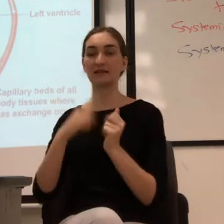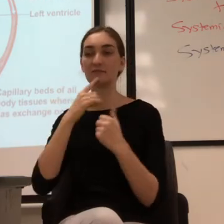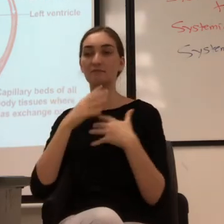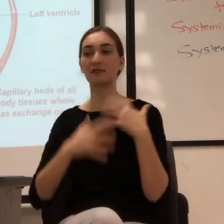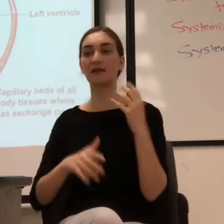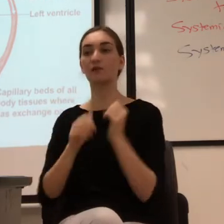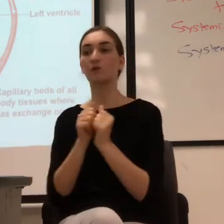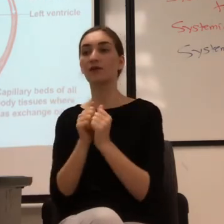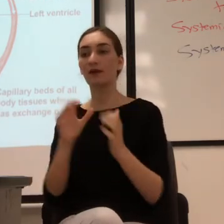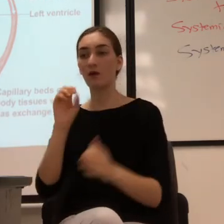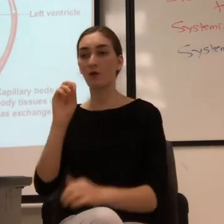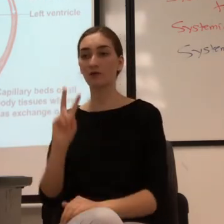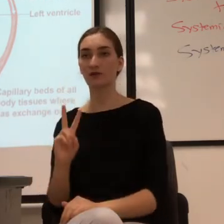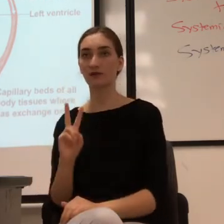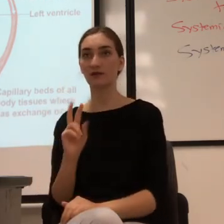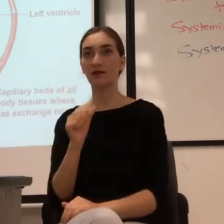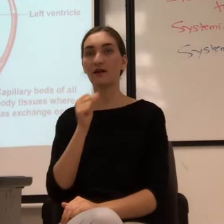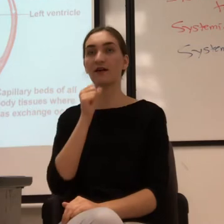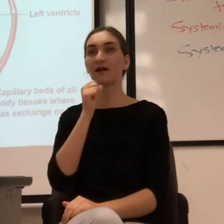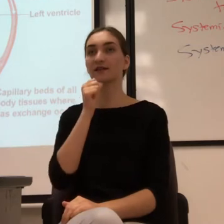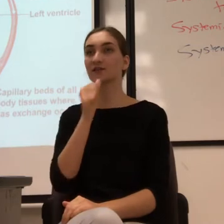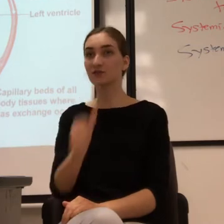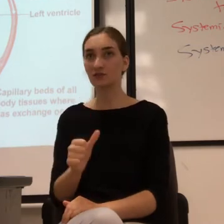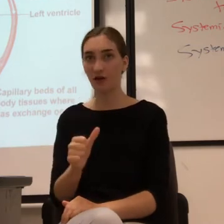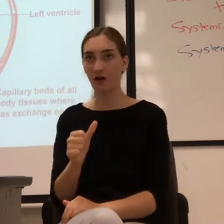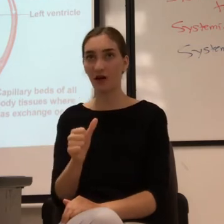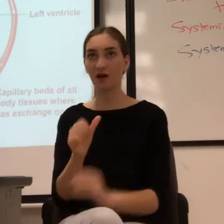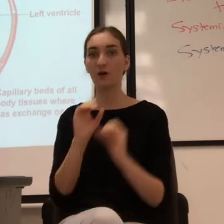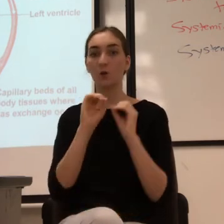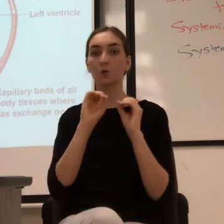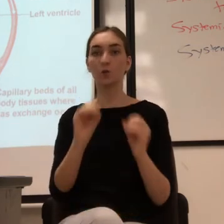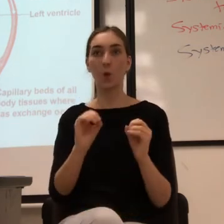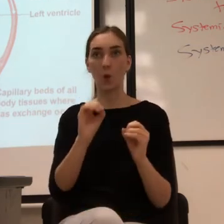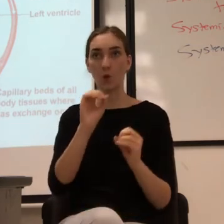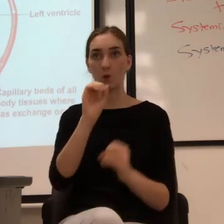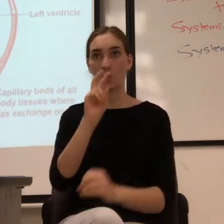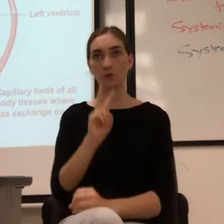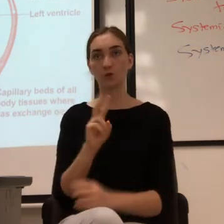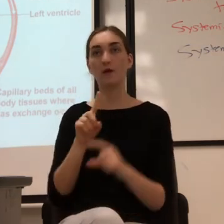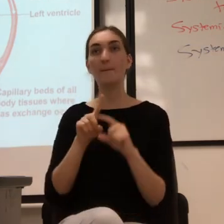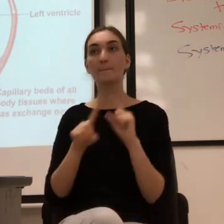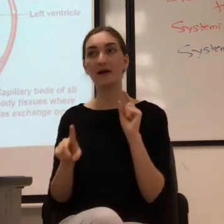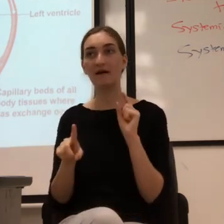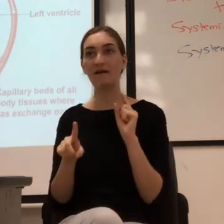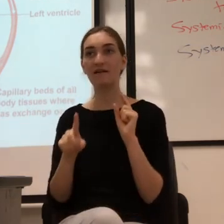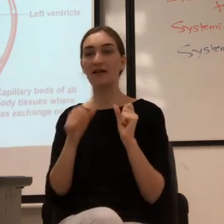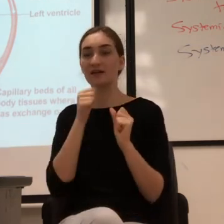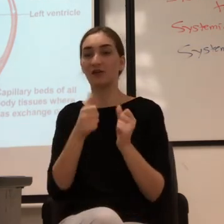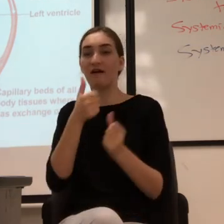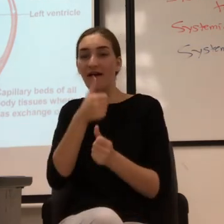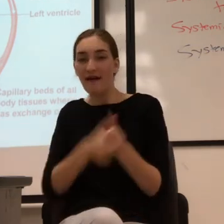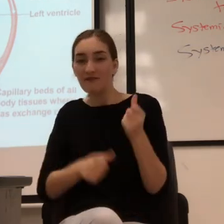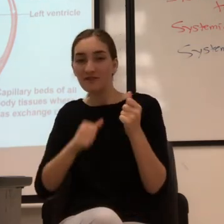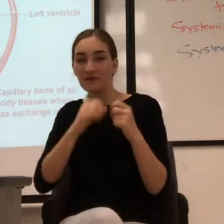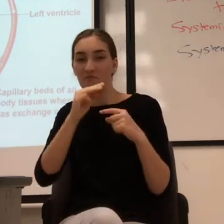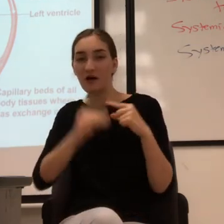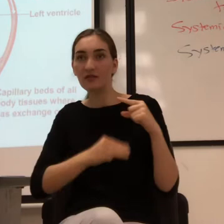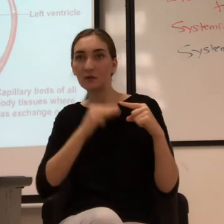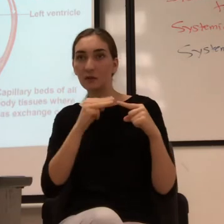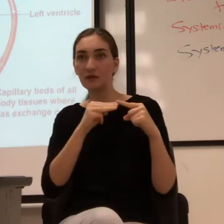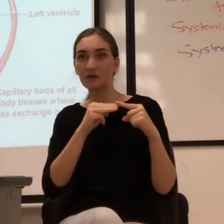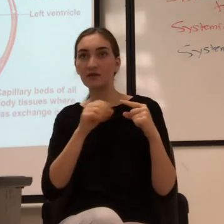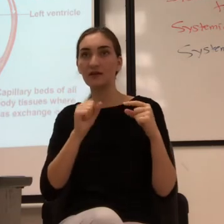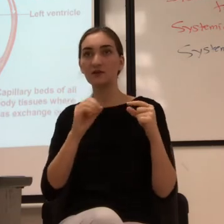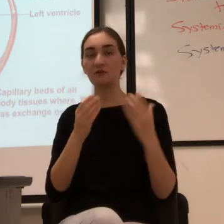not unoxygenated. You don't drop off every molecule. Really, it's only like, you drop down from like